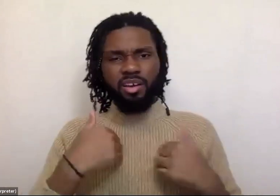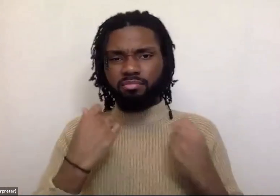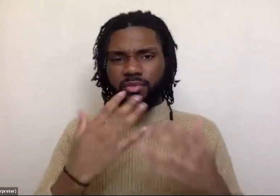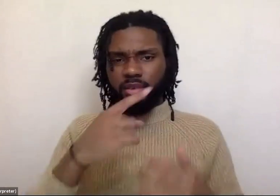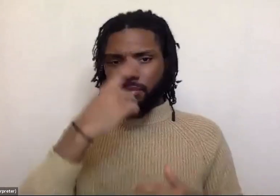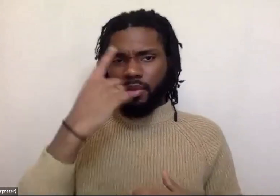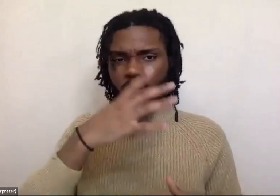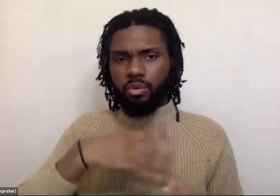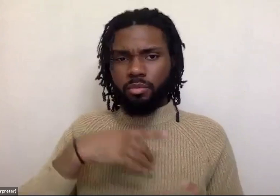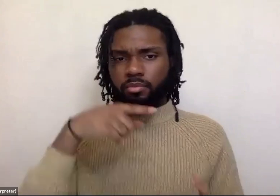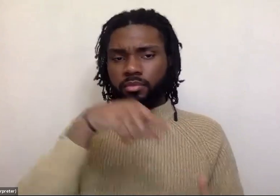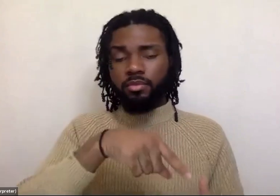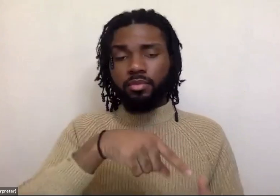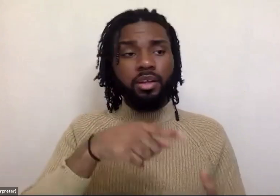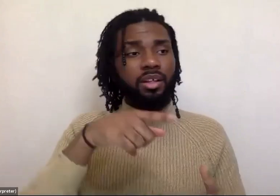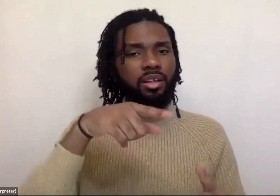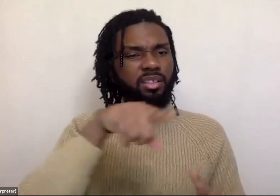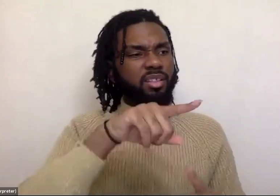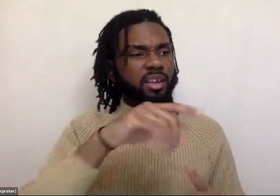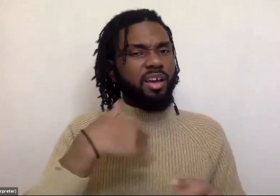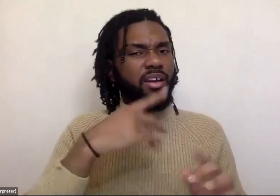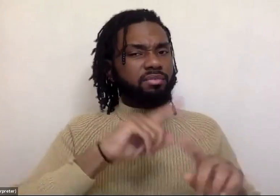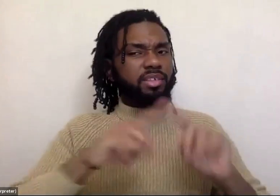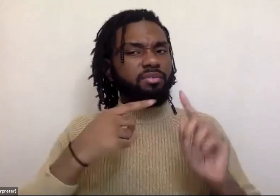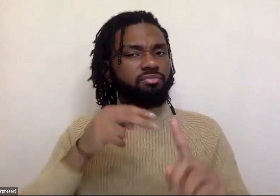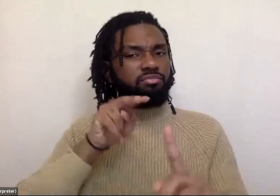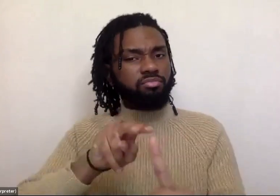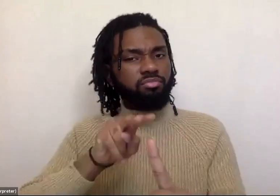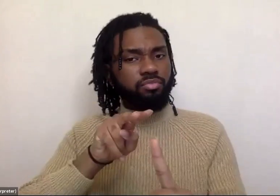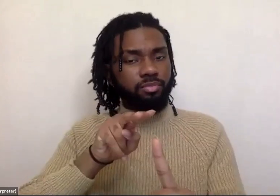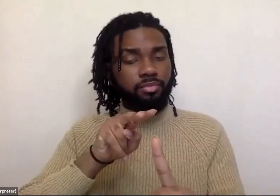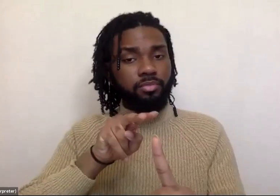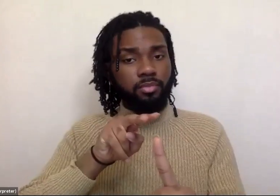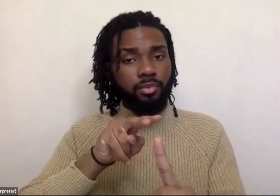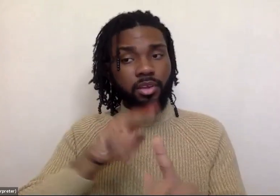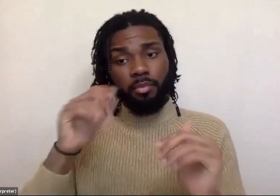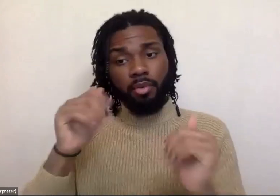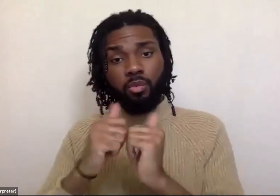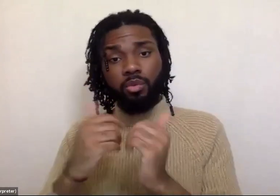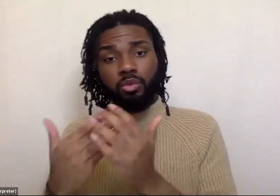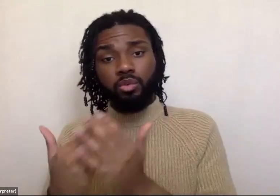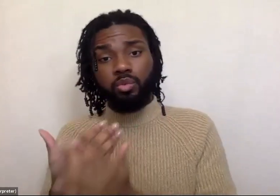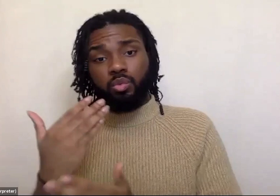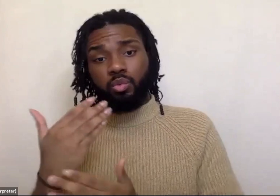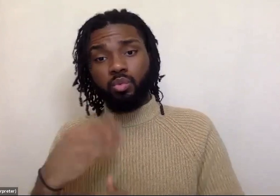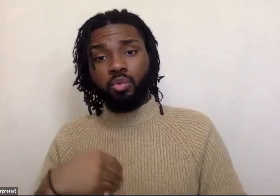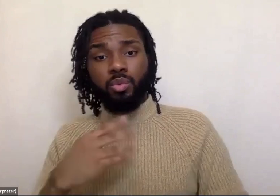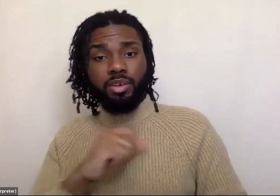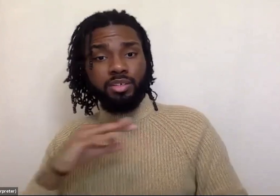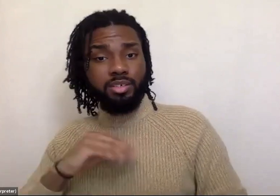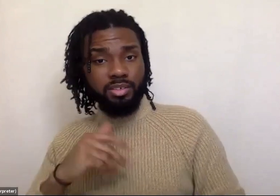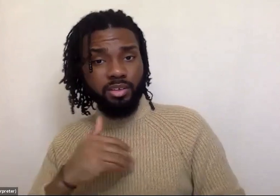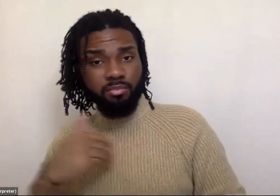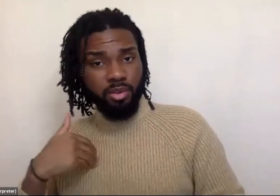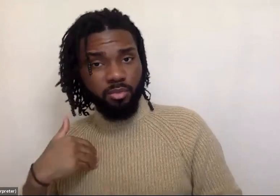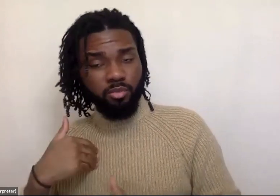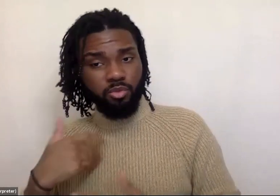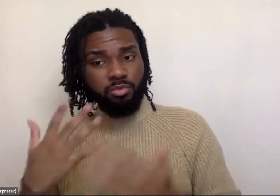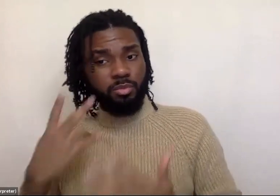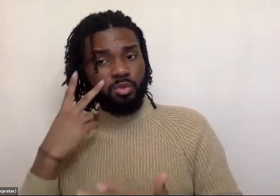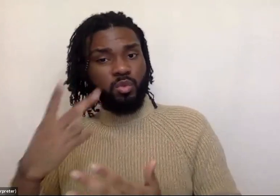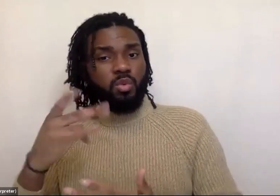see it in the same way that some of the new white staff members, white female staff members might have seen